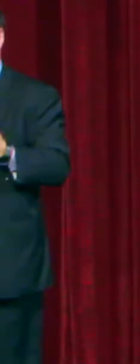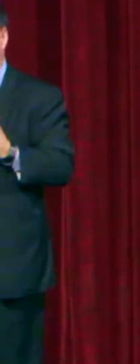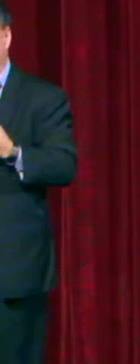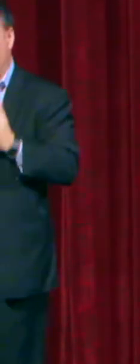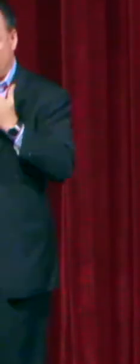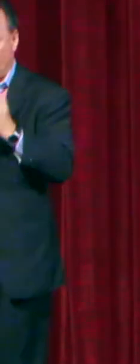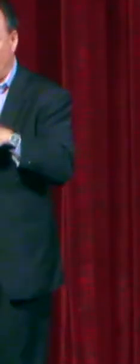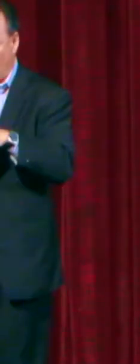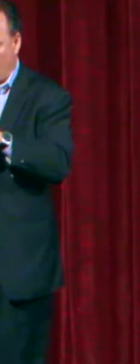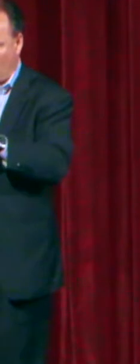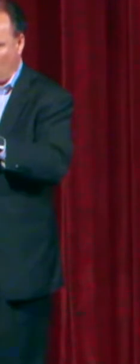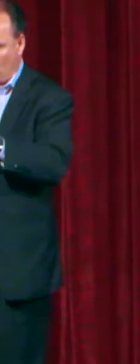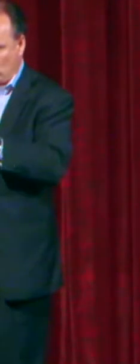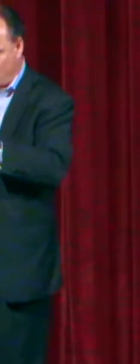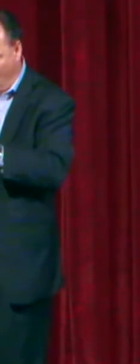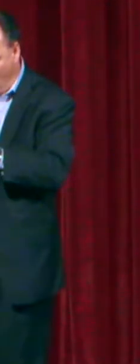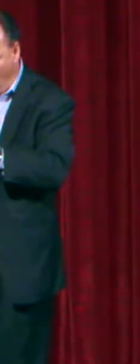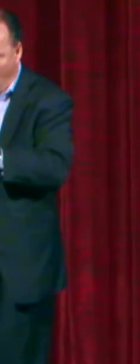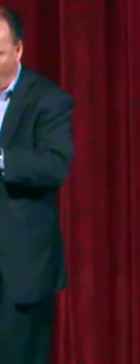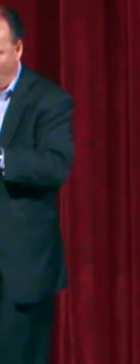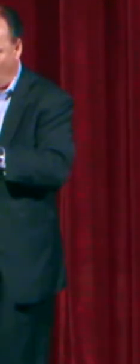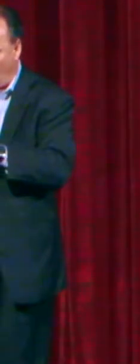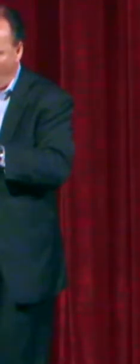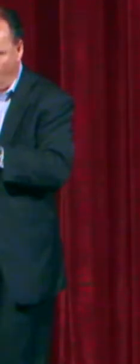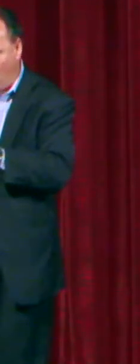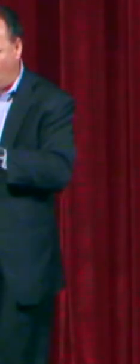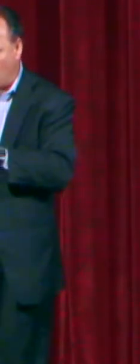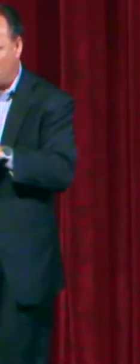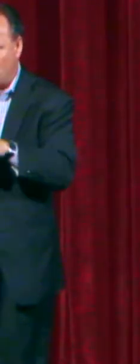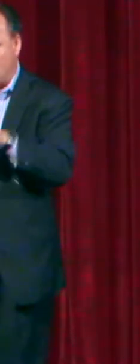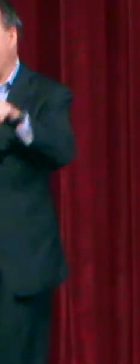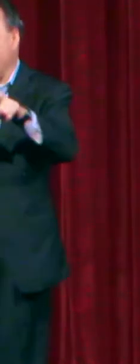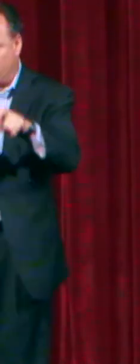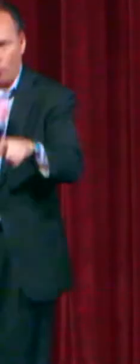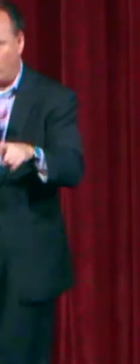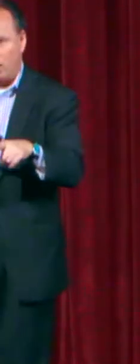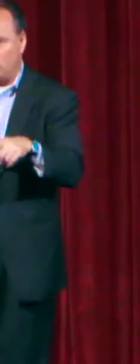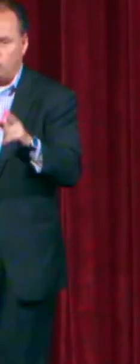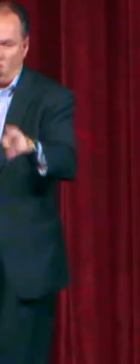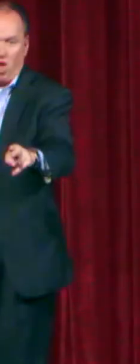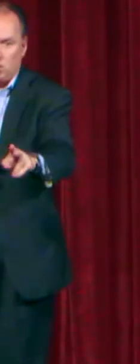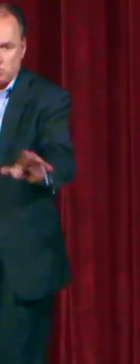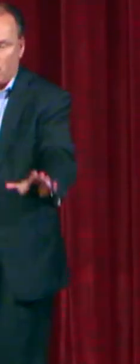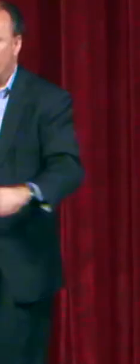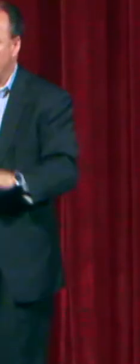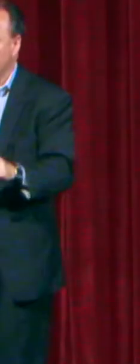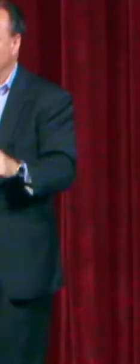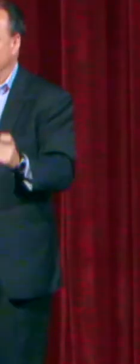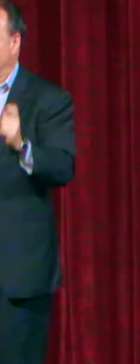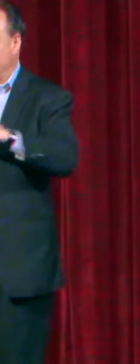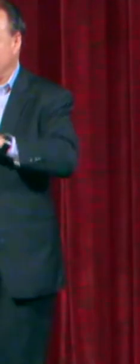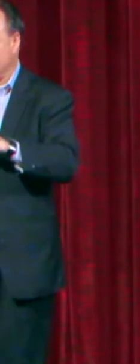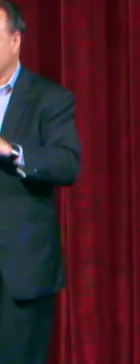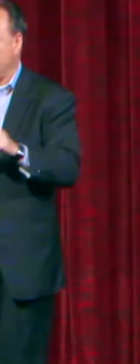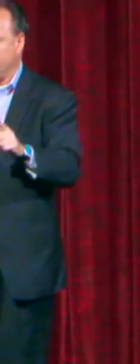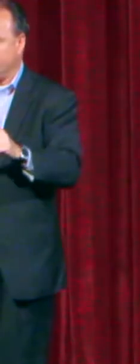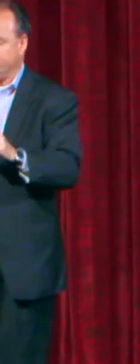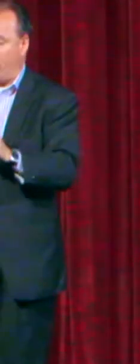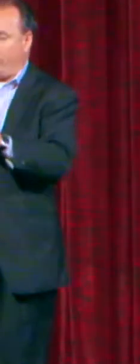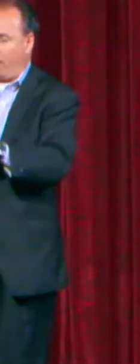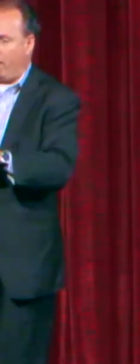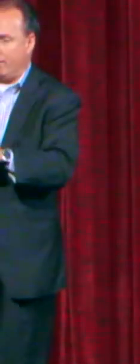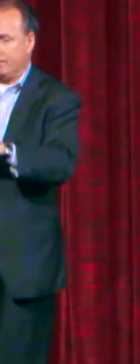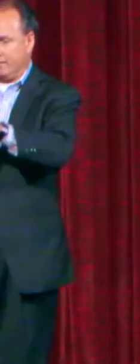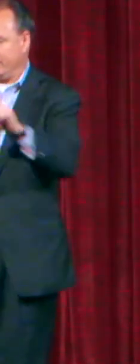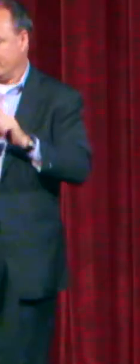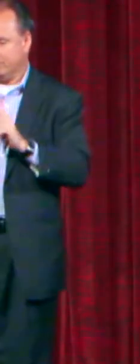crawl, walk, run. We are not going to rush into this. The changes are made, but as far as implementing it,